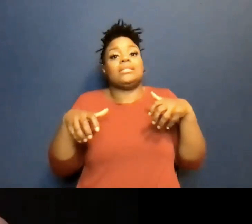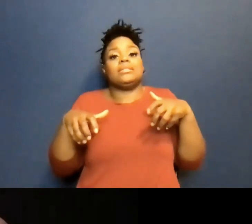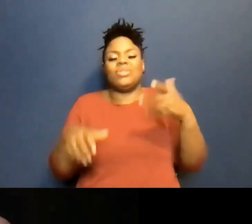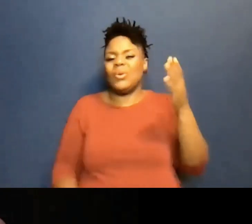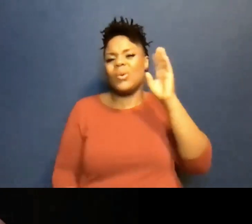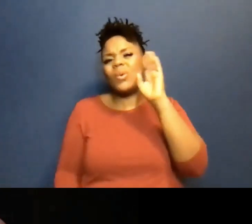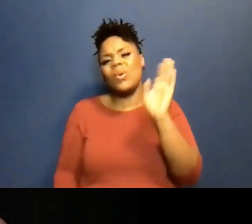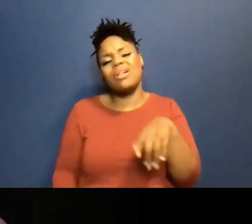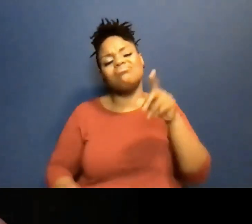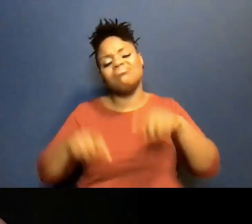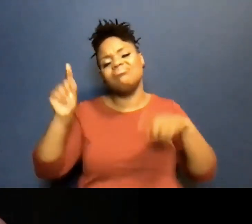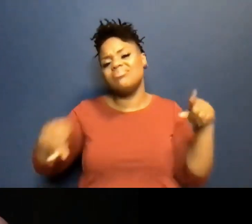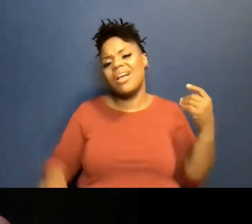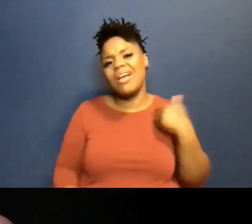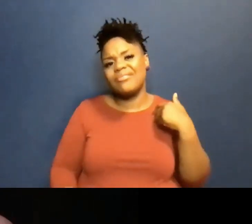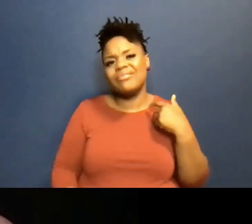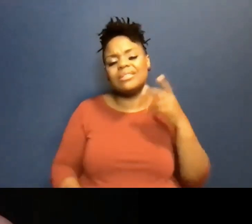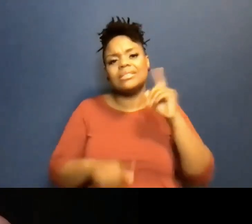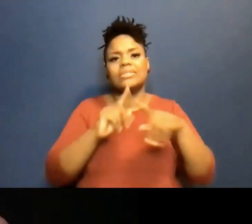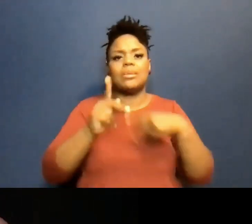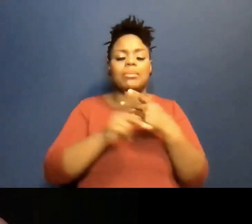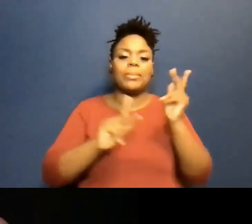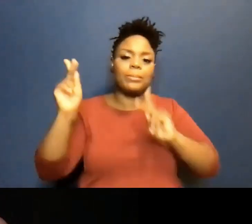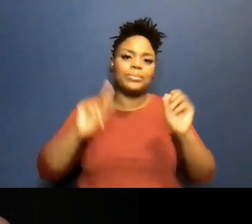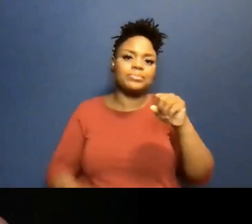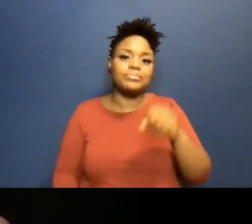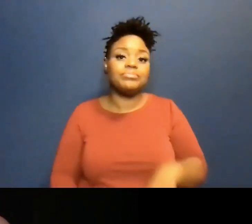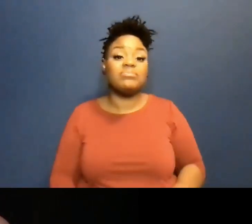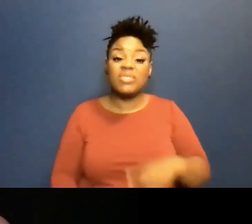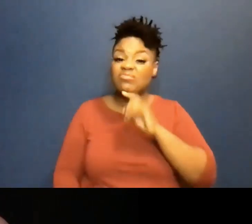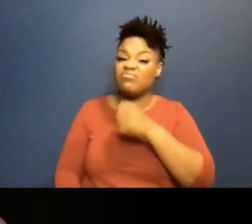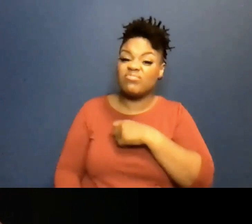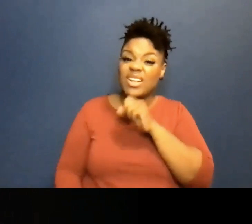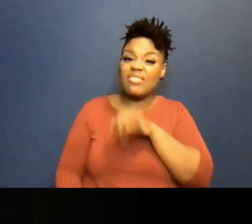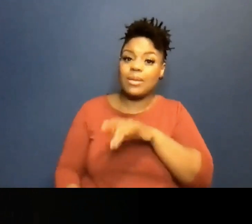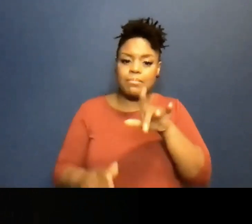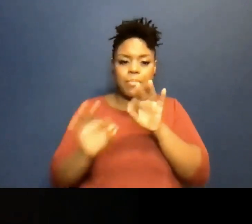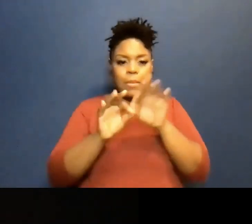that I loved that bit about Jade's film as well. I loved seeing all that backstage stuff. I thought it was really exciting.